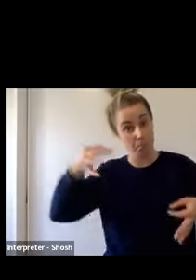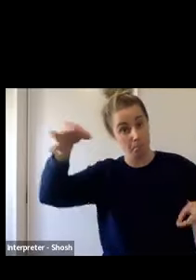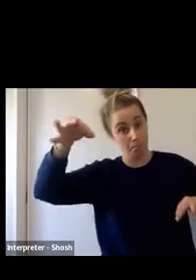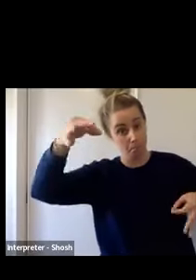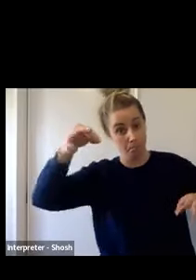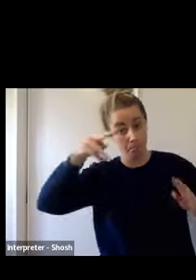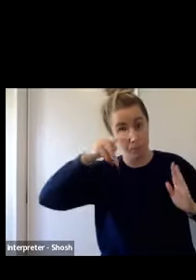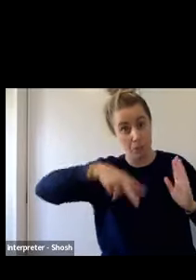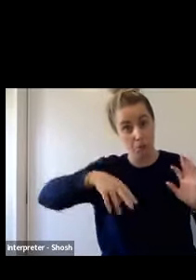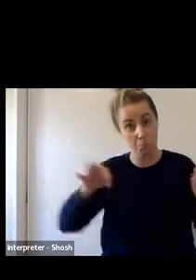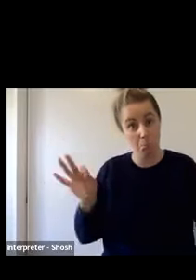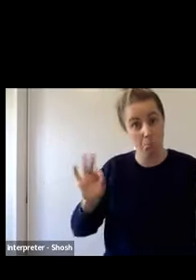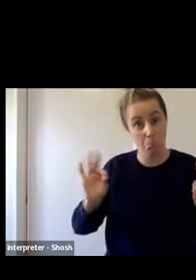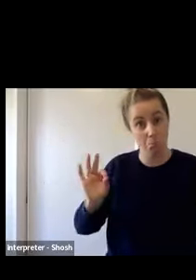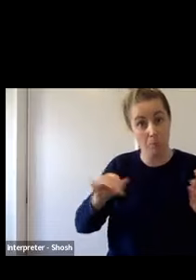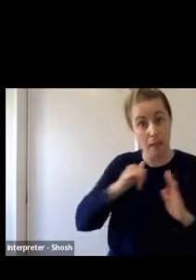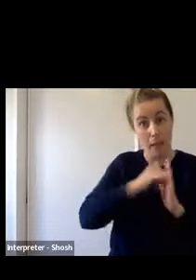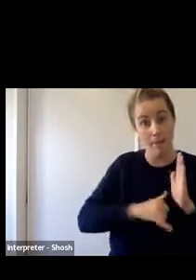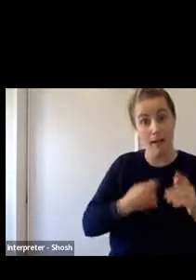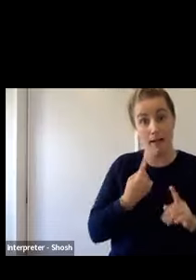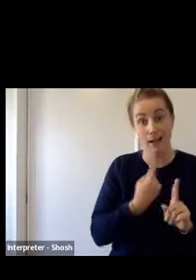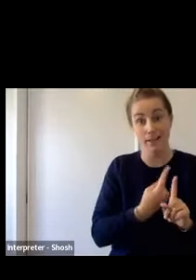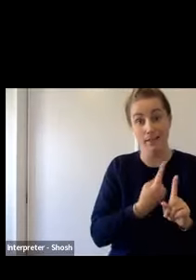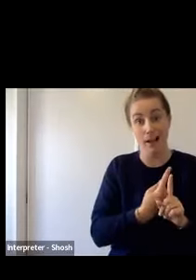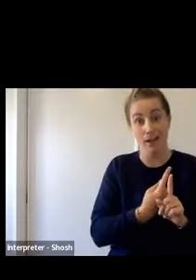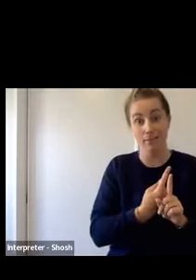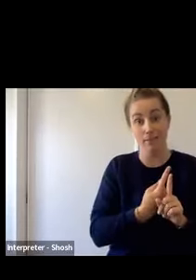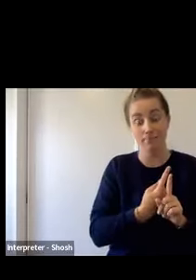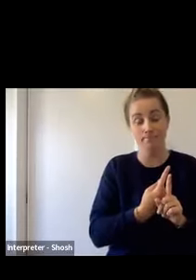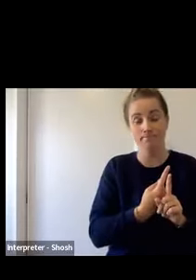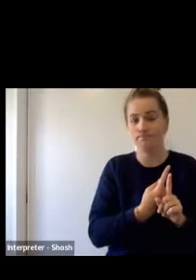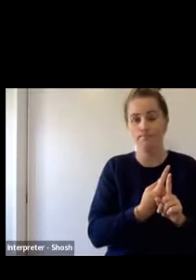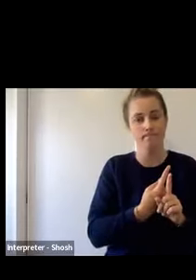outcomes, the bill lacks